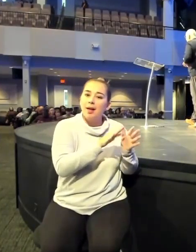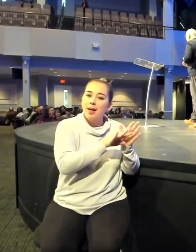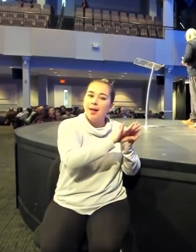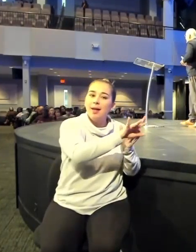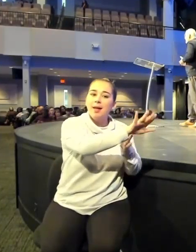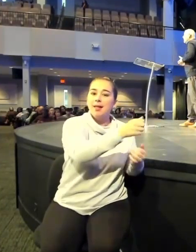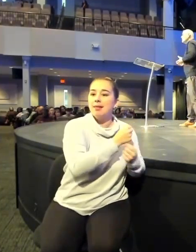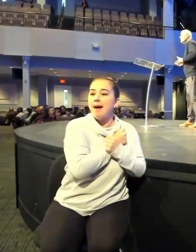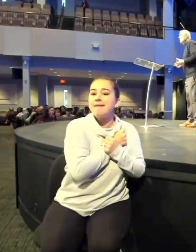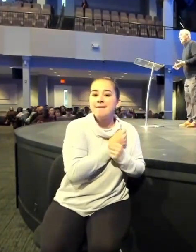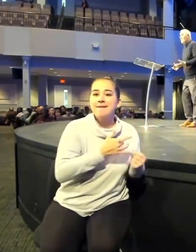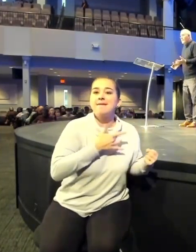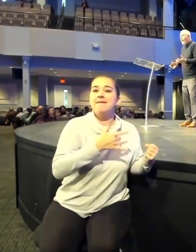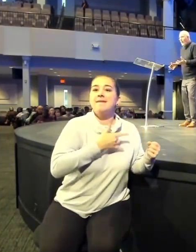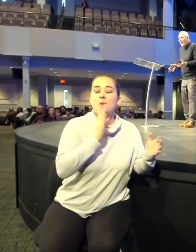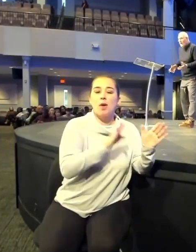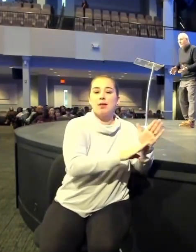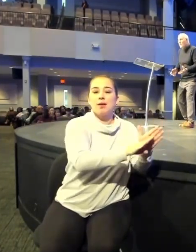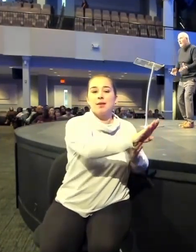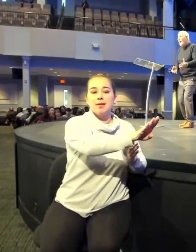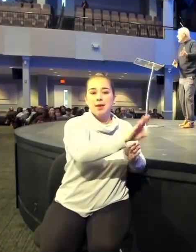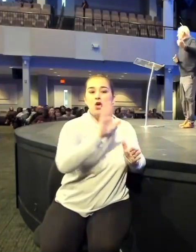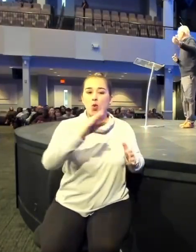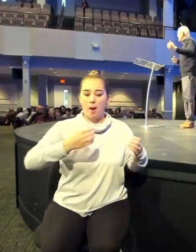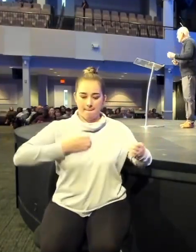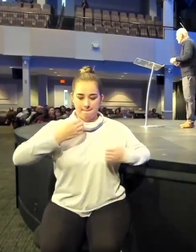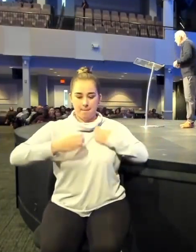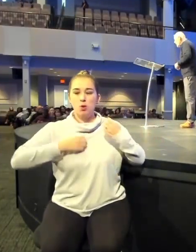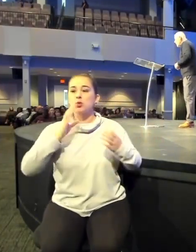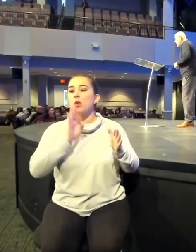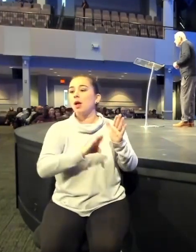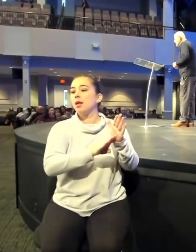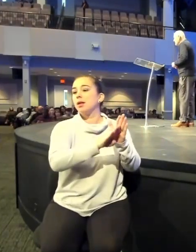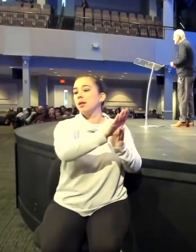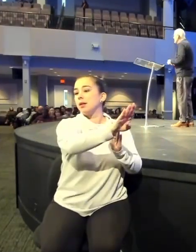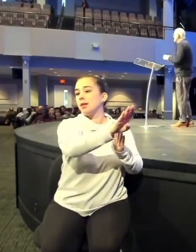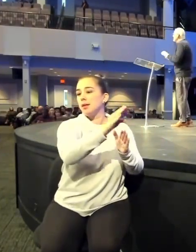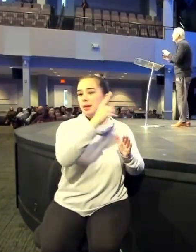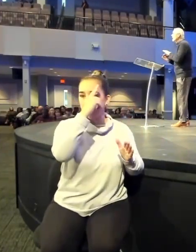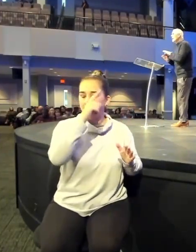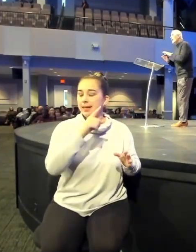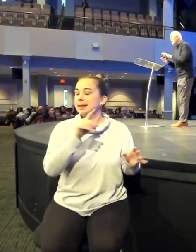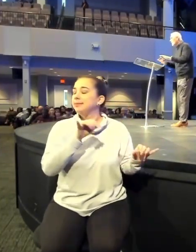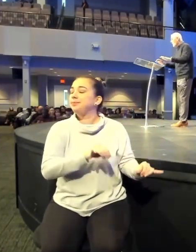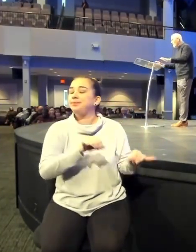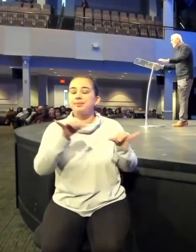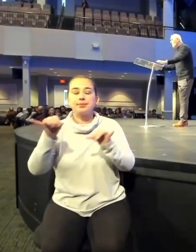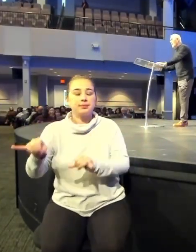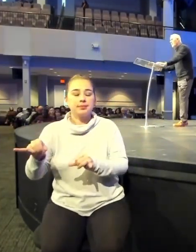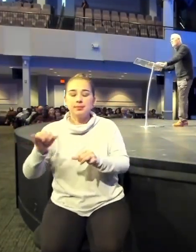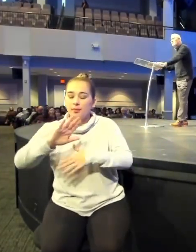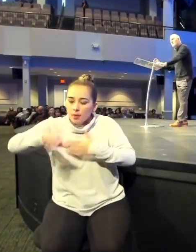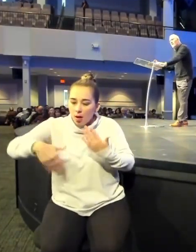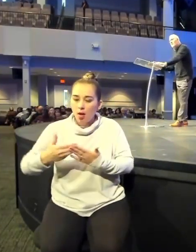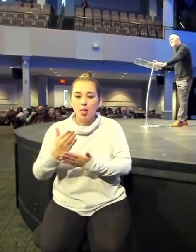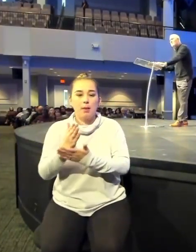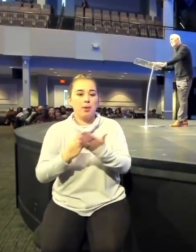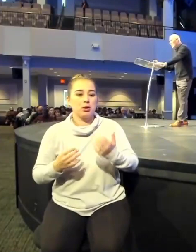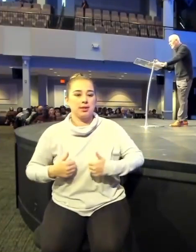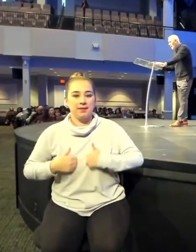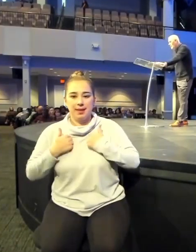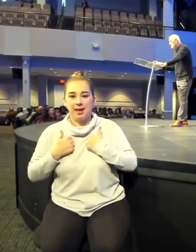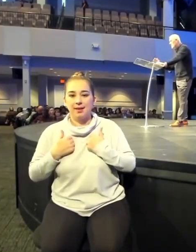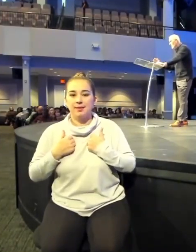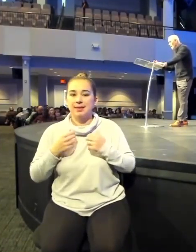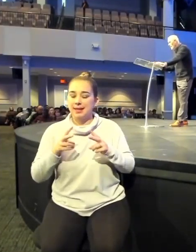them. Your emotions become a part of your actions and your thought process. It's true in every realm of life, it's very true